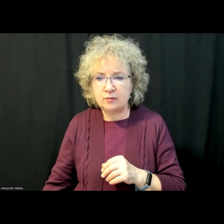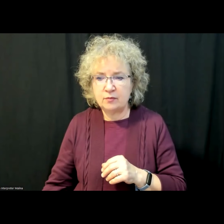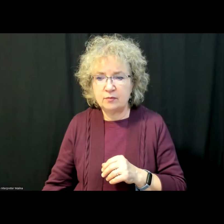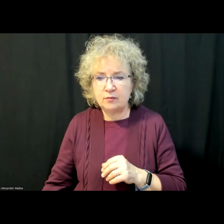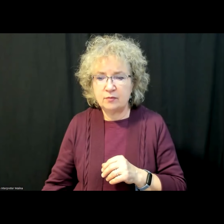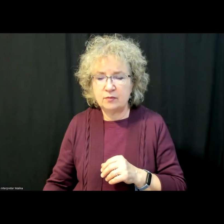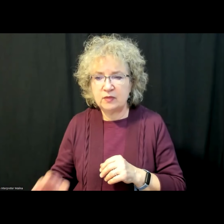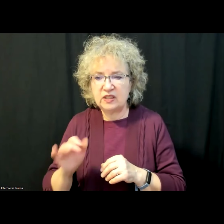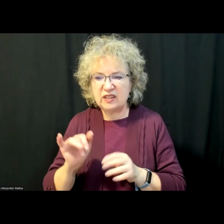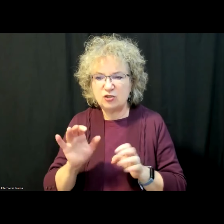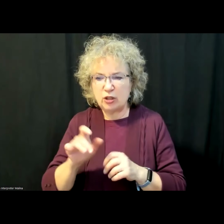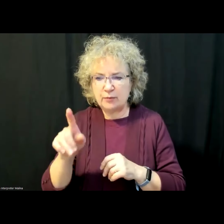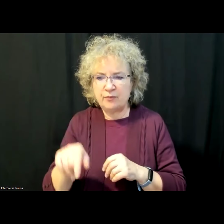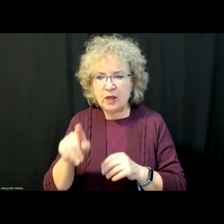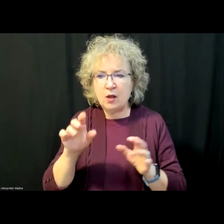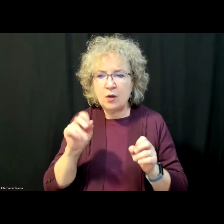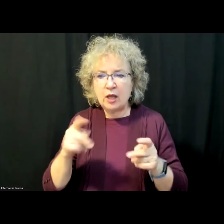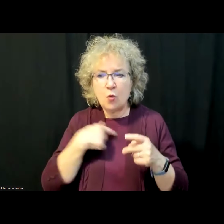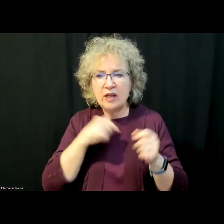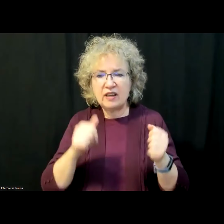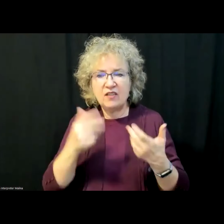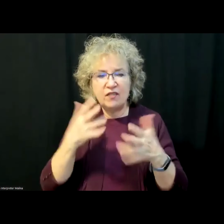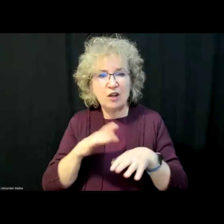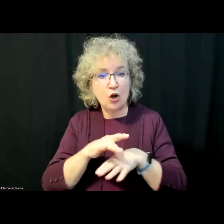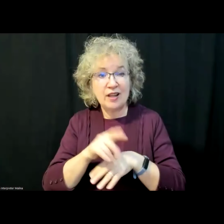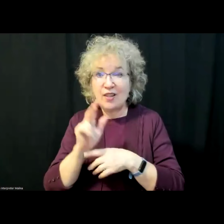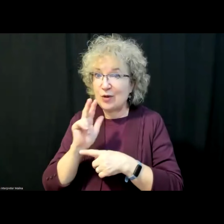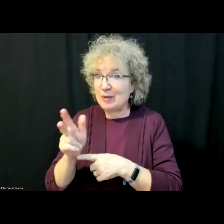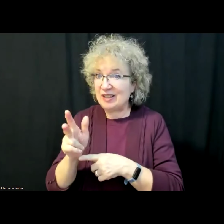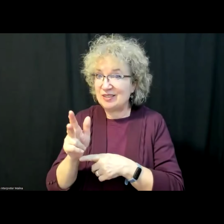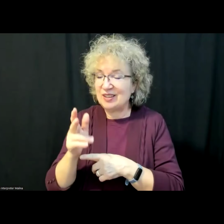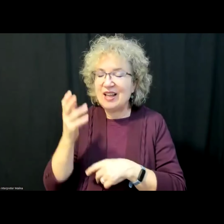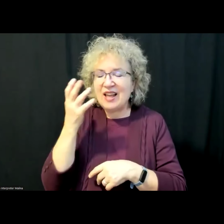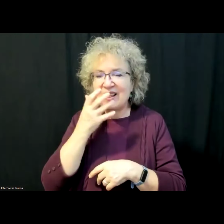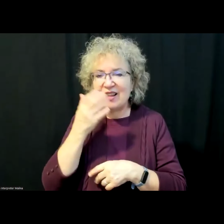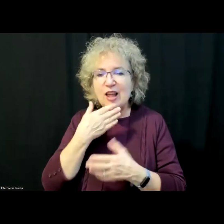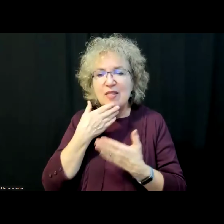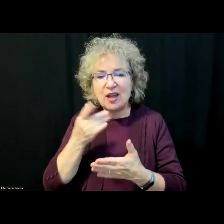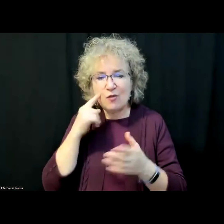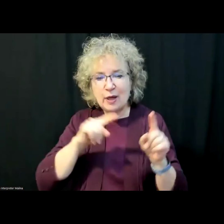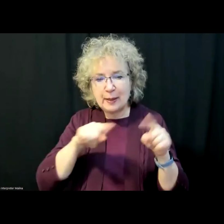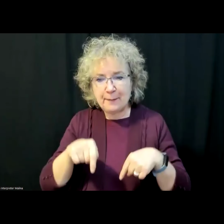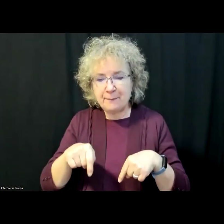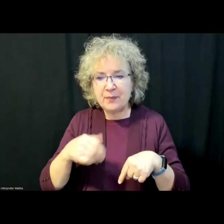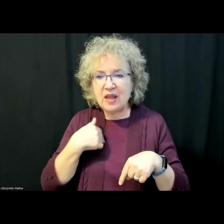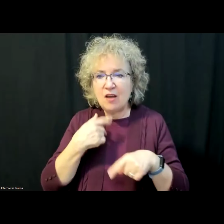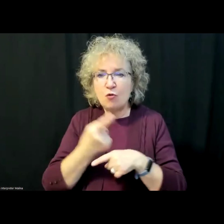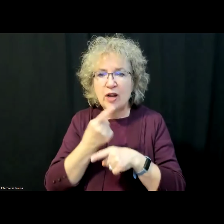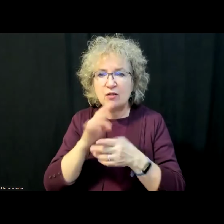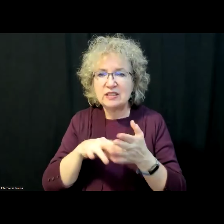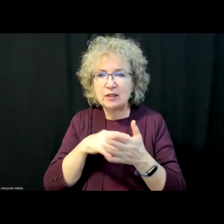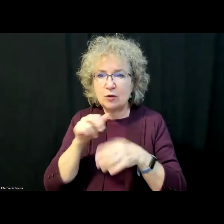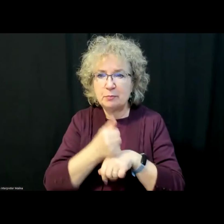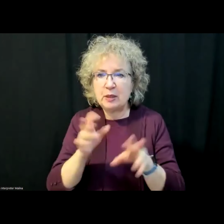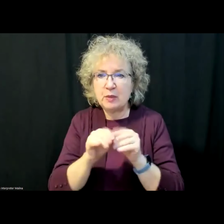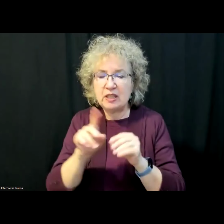well i think we can end the meeting a whole three minutes early thank you so much for being here uh we do have our regularly scheduled meeting in